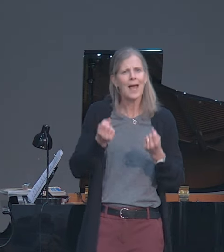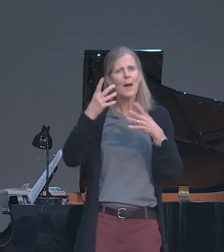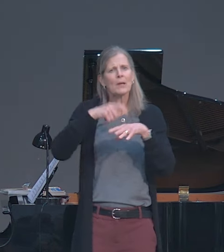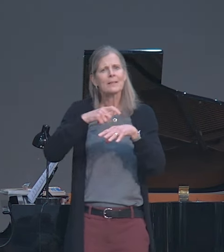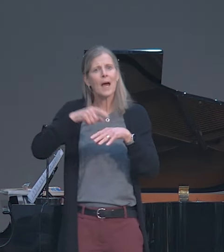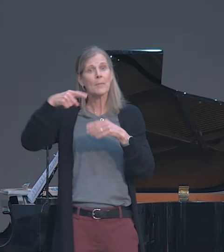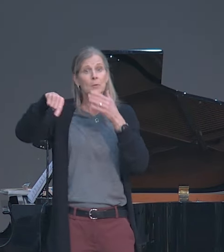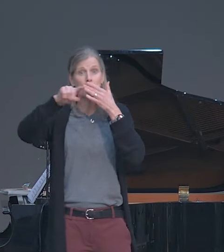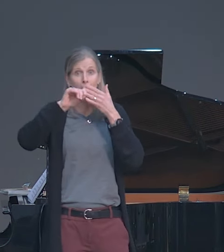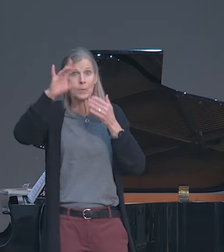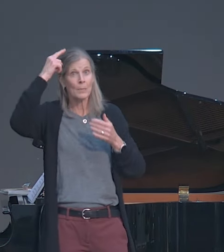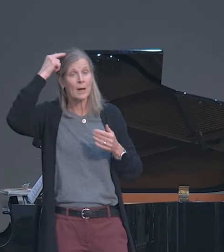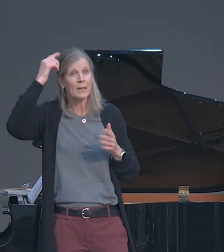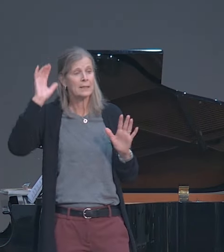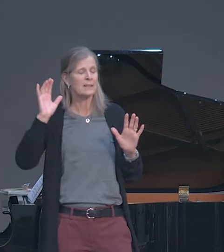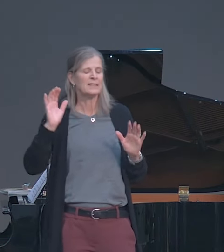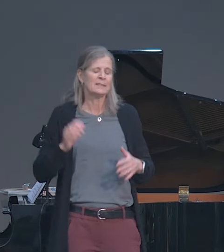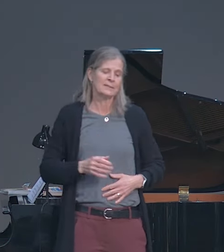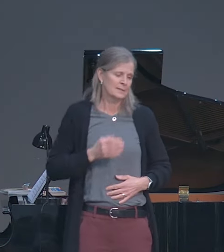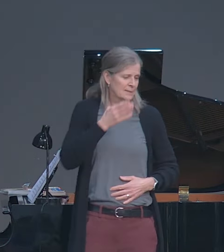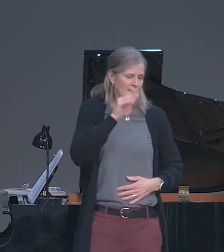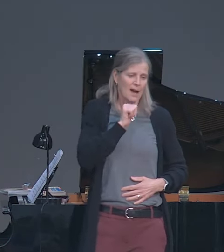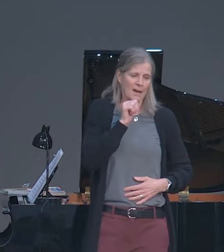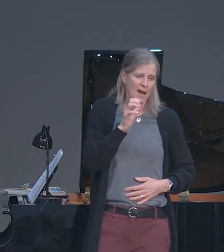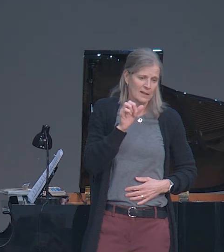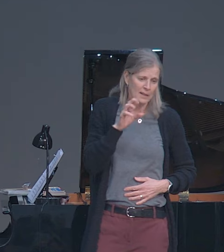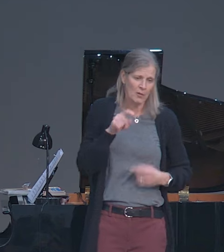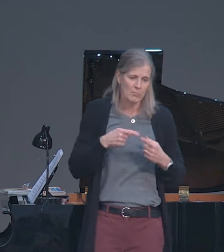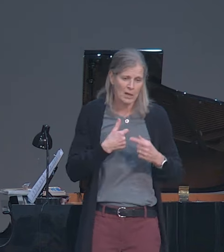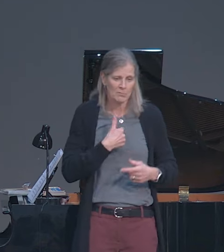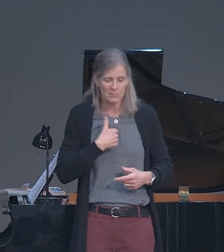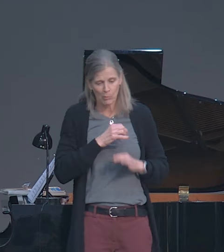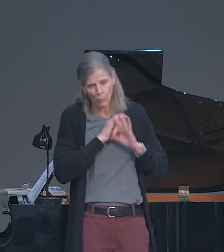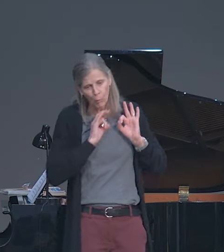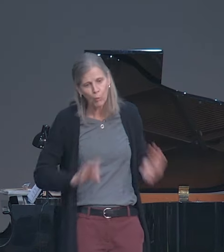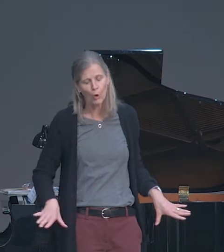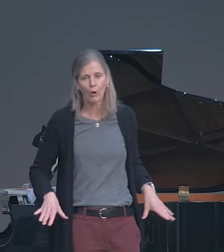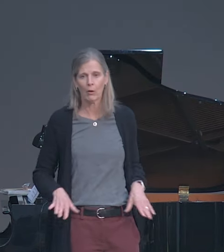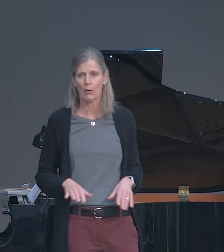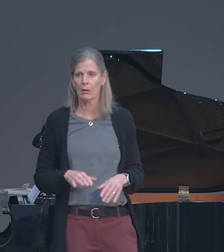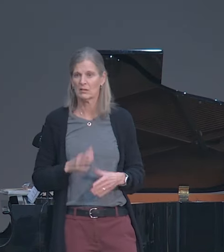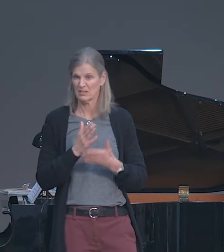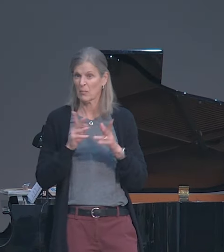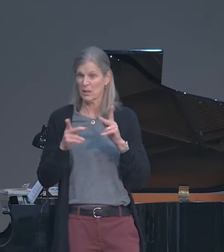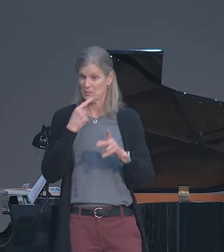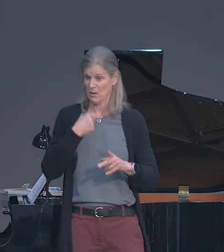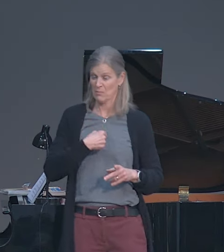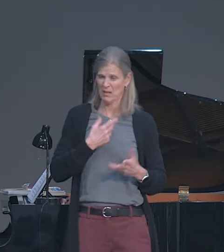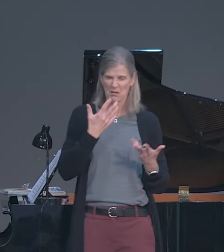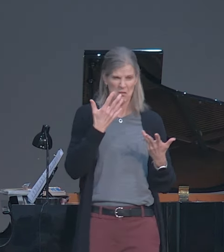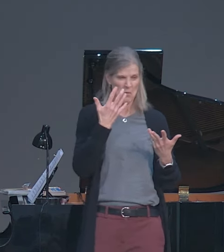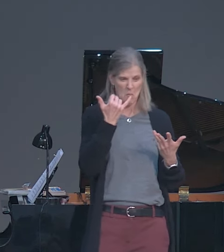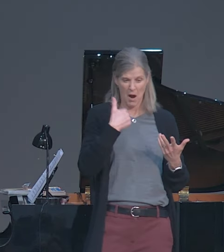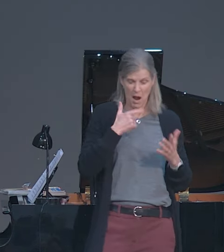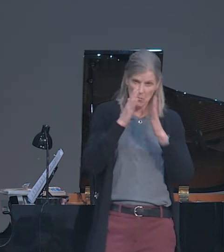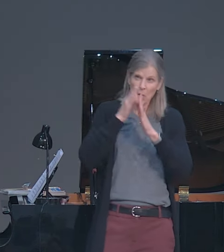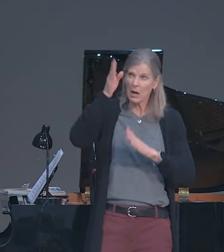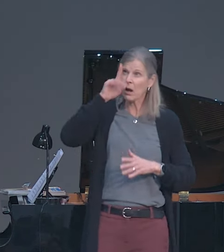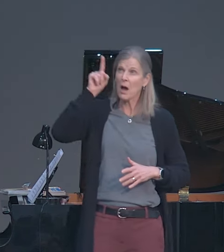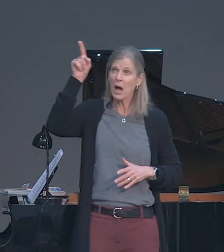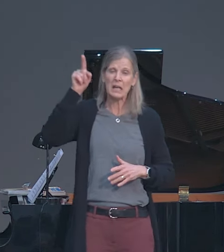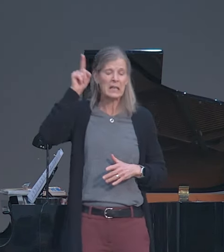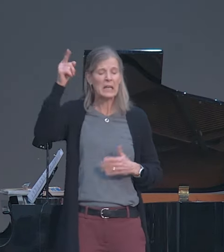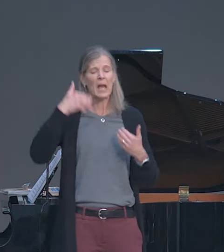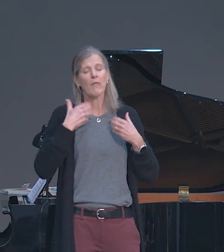have you, in your mind, say, God doesn't care about me, I'm just worthless? Some people have even said to me multiple times, well, why would I want to pray to God when He's